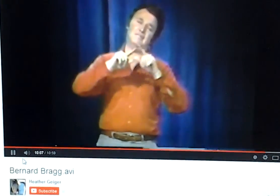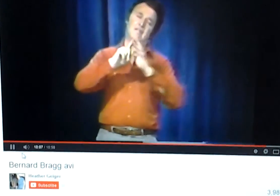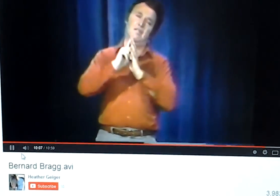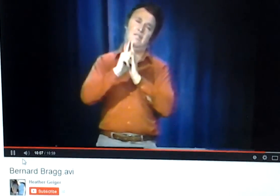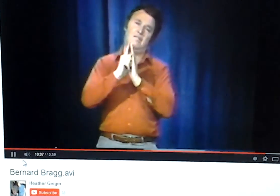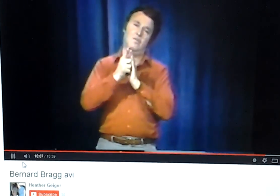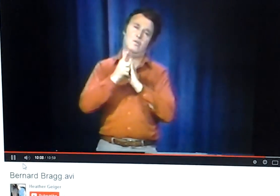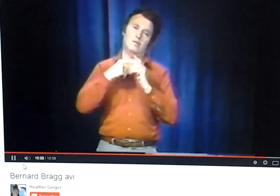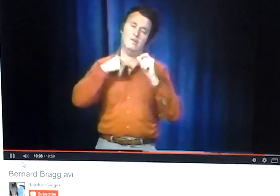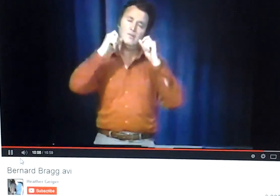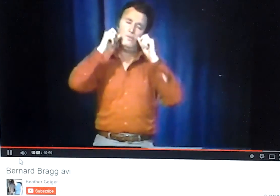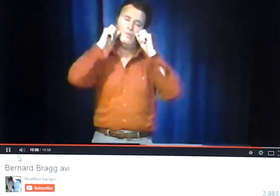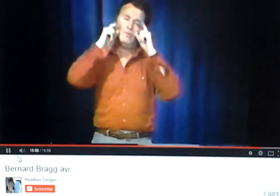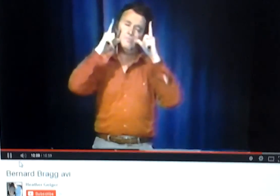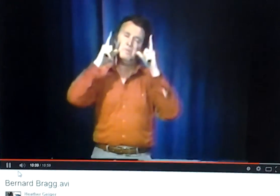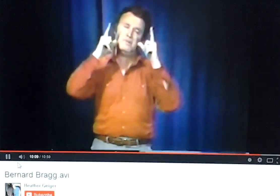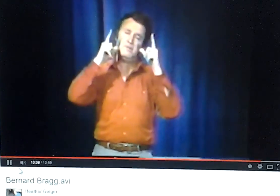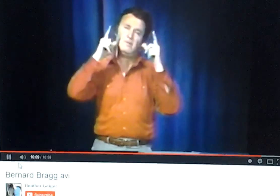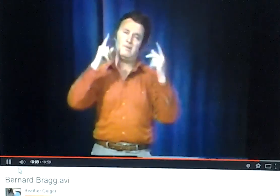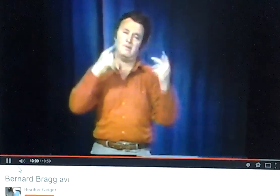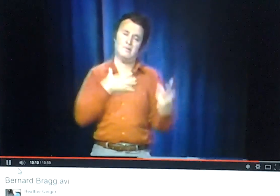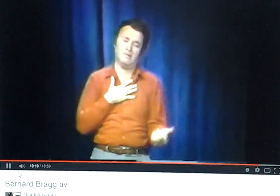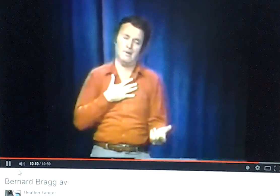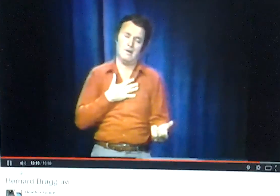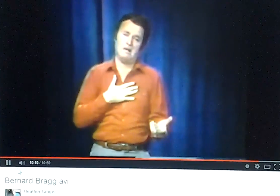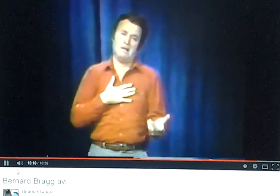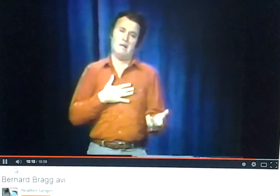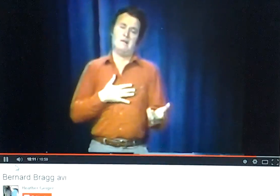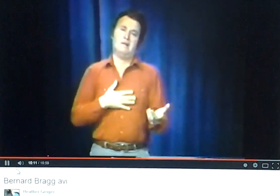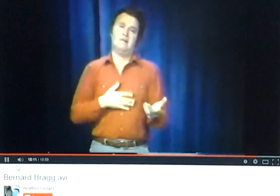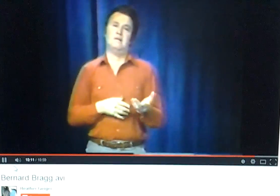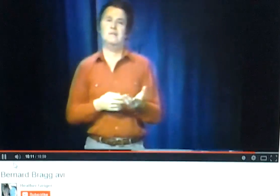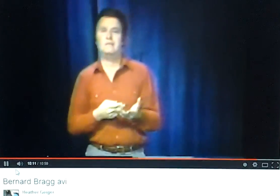myself. For 1 hour, I laid down and fell asleep.